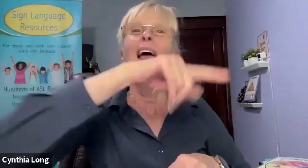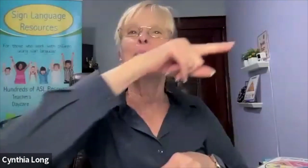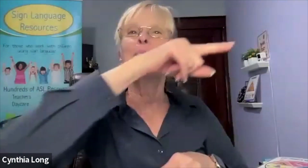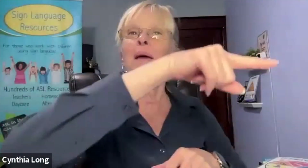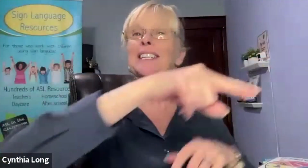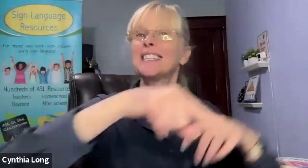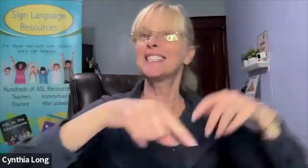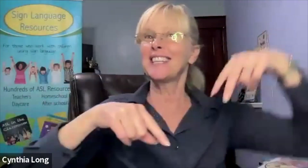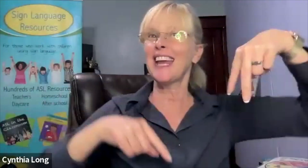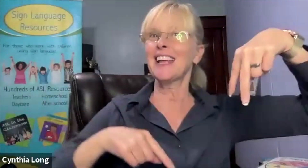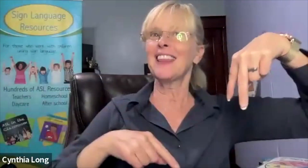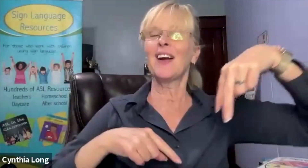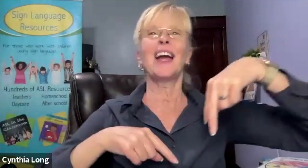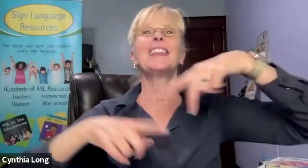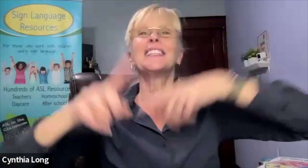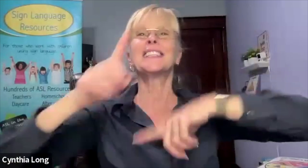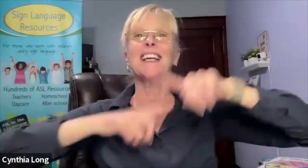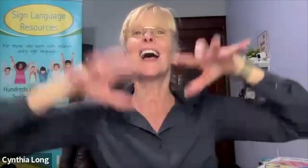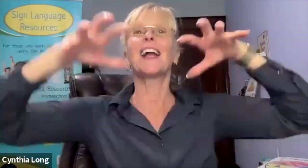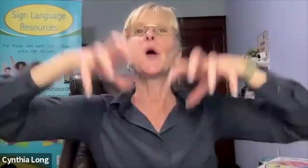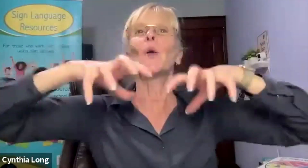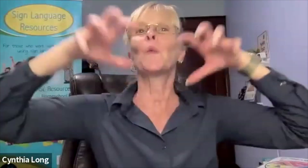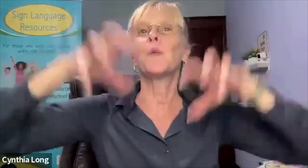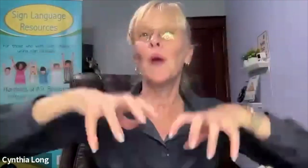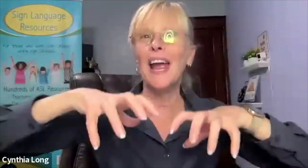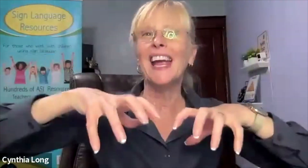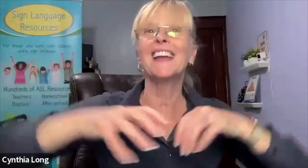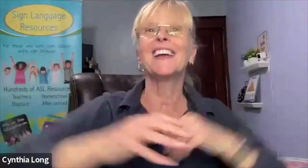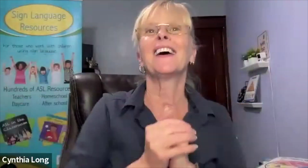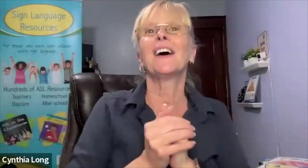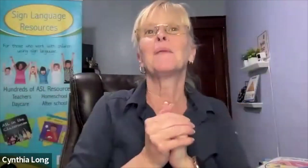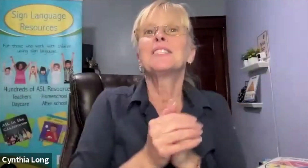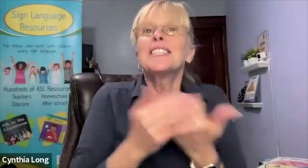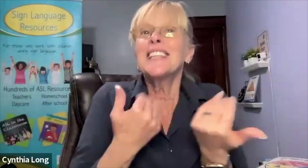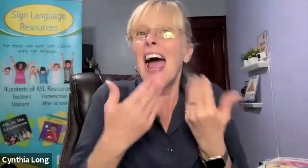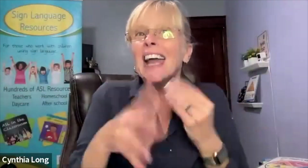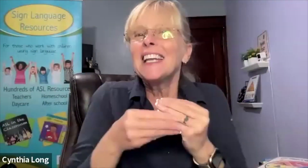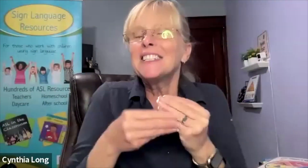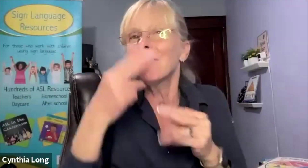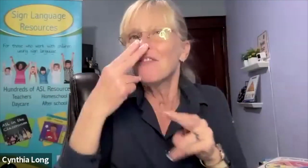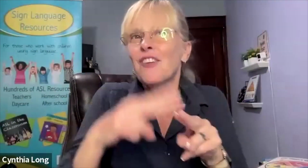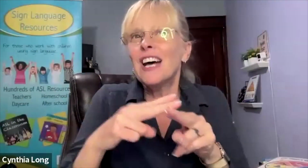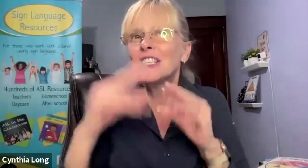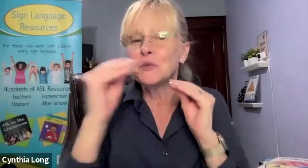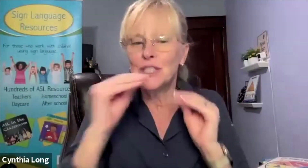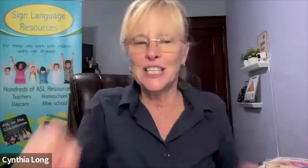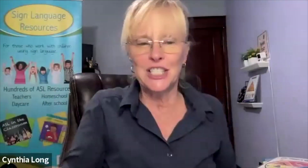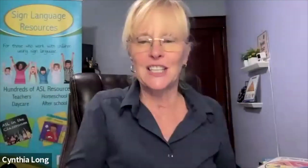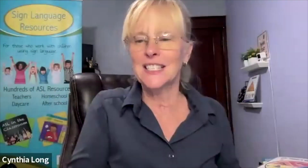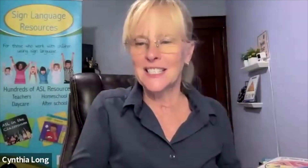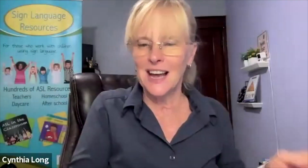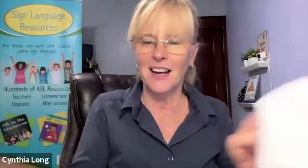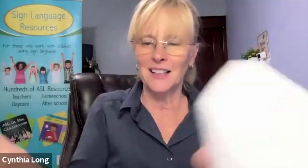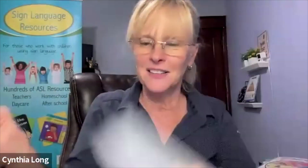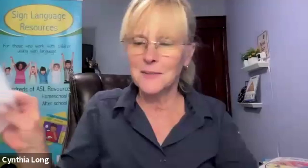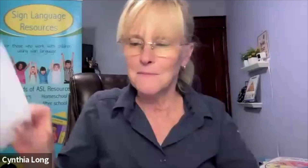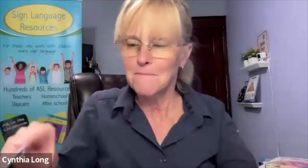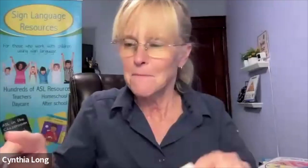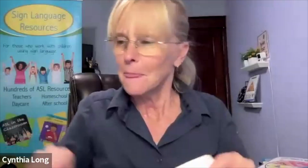and be able to stand there and then sign rain. Just adding some fun to teaching the signs.